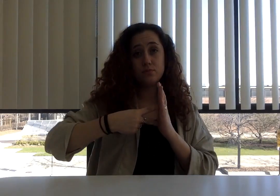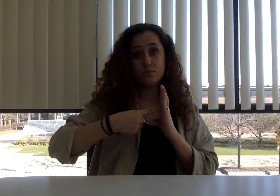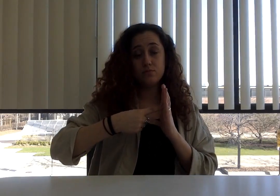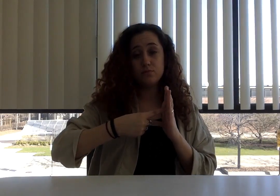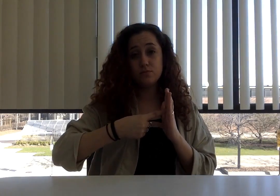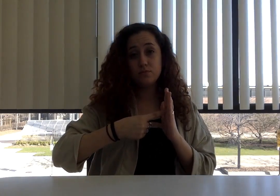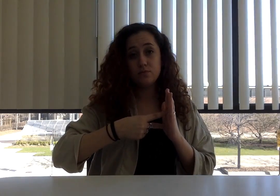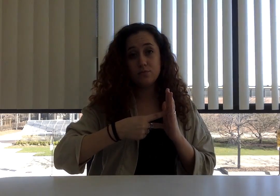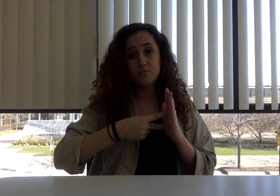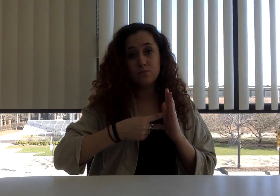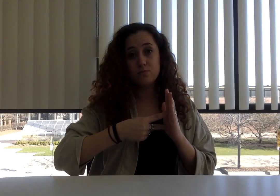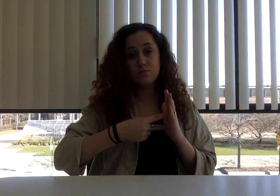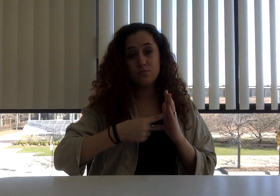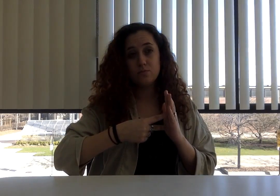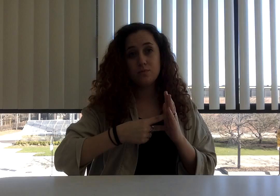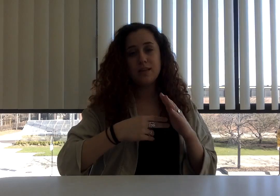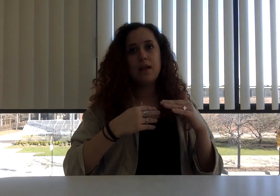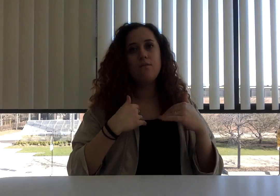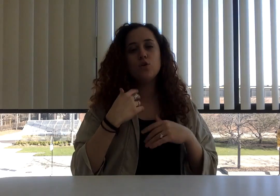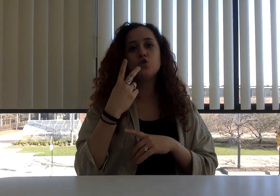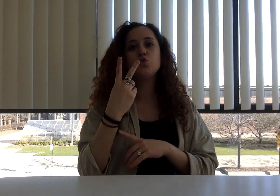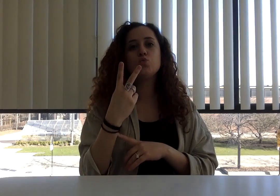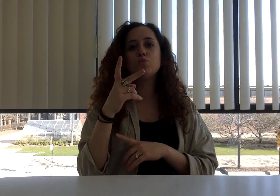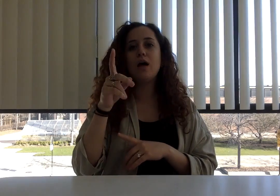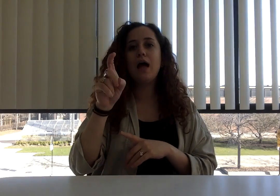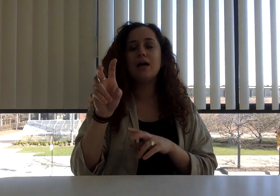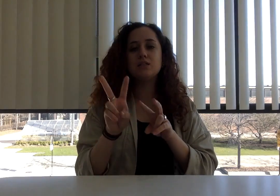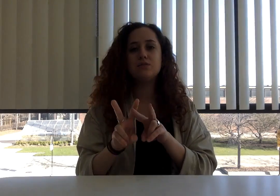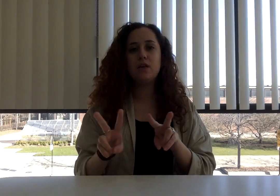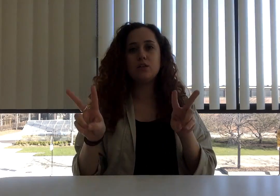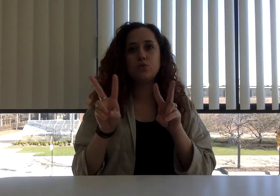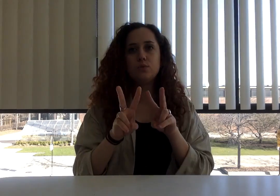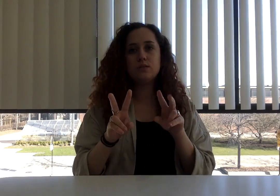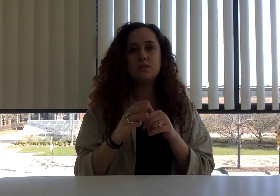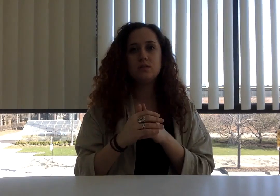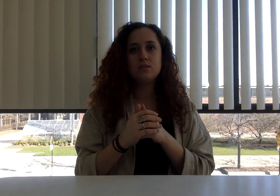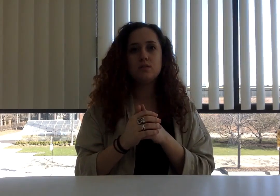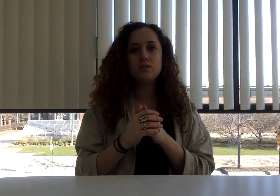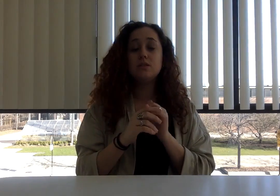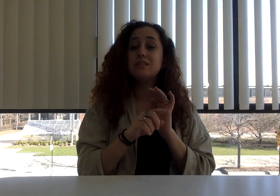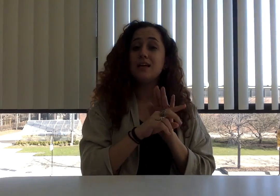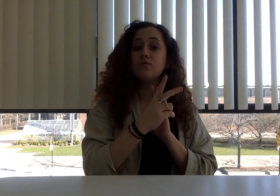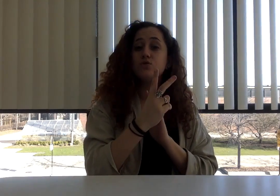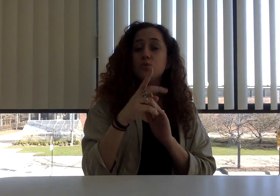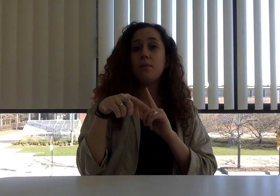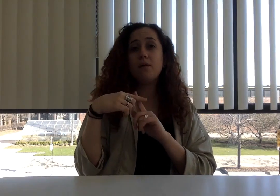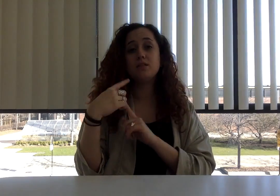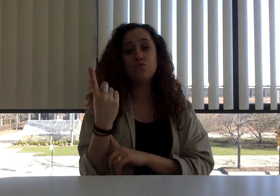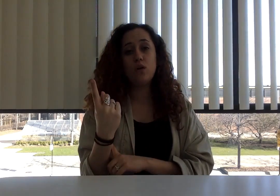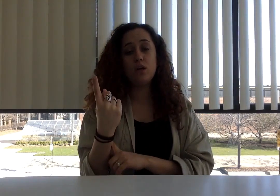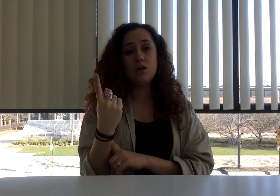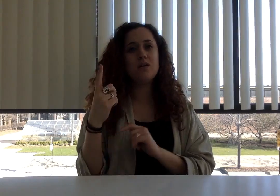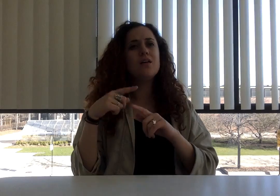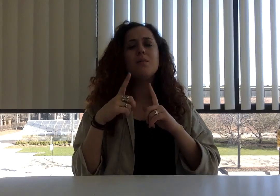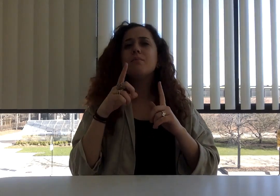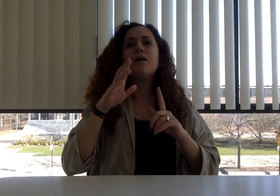two x values. And the x values are negative 2 and positive 1. But we're not done there. Some people that even set this